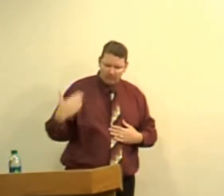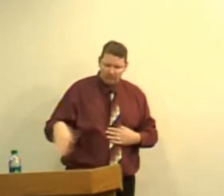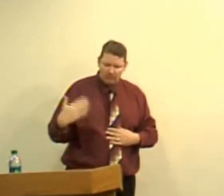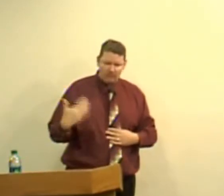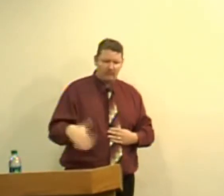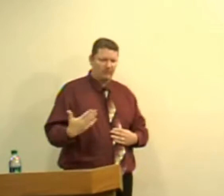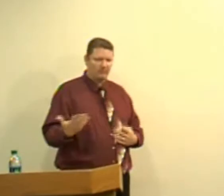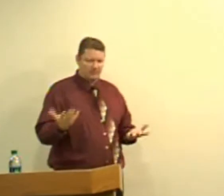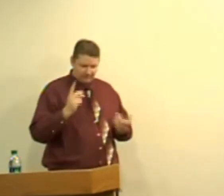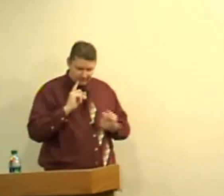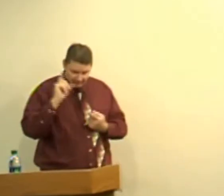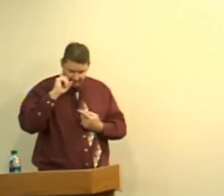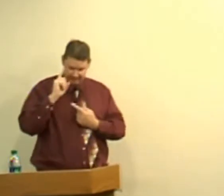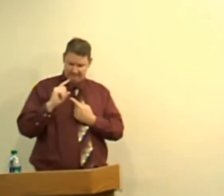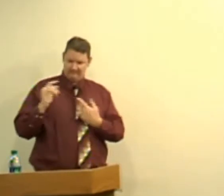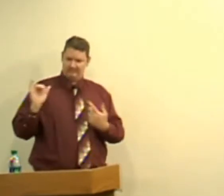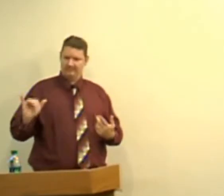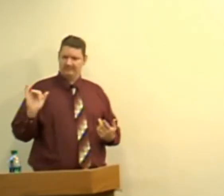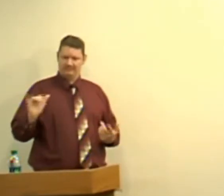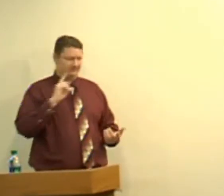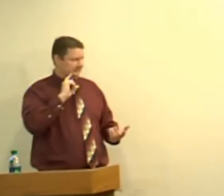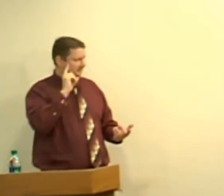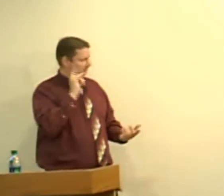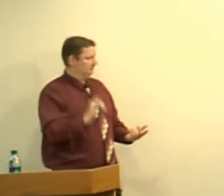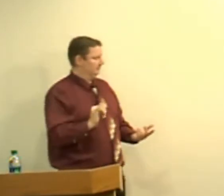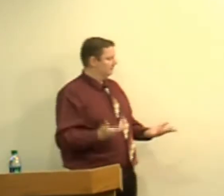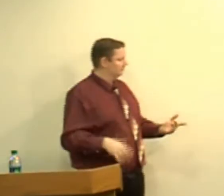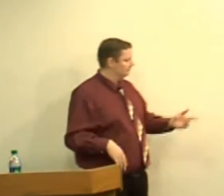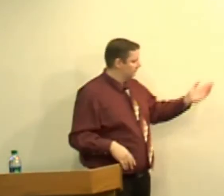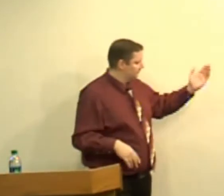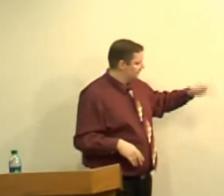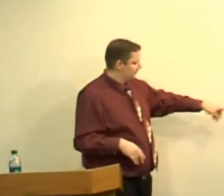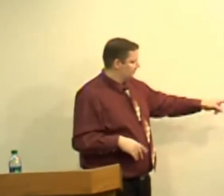But so many times, they were denied, they were discriminated against.